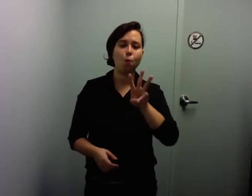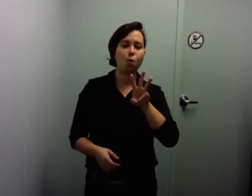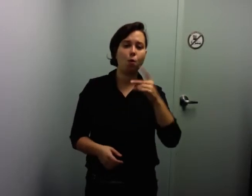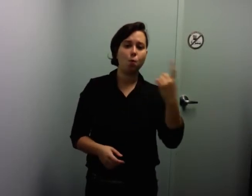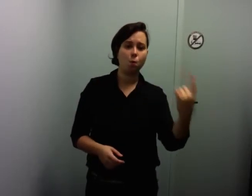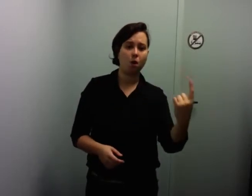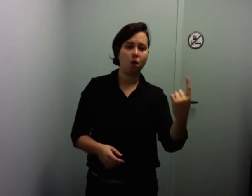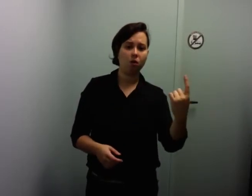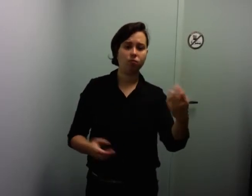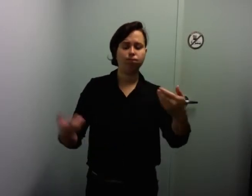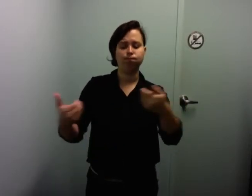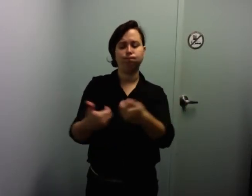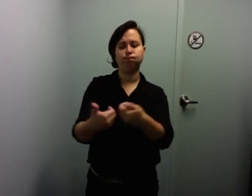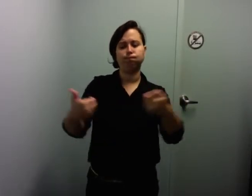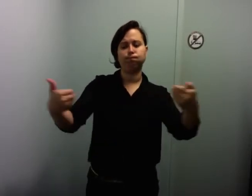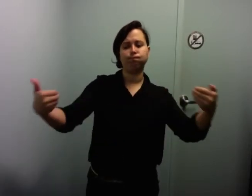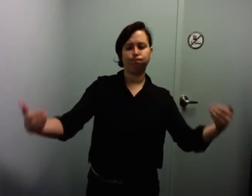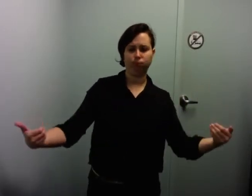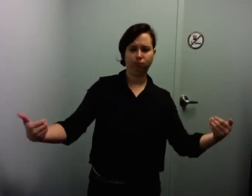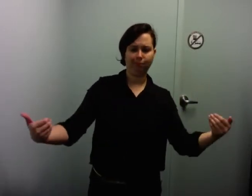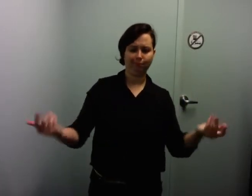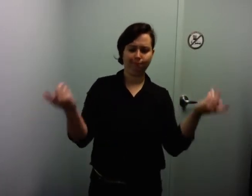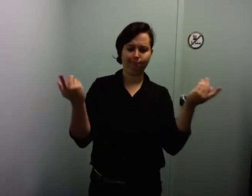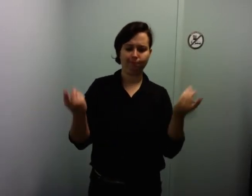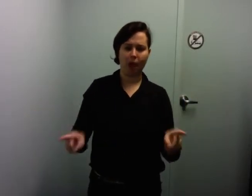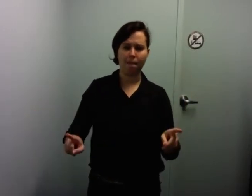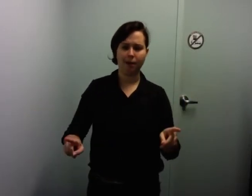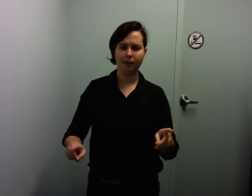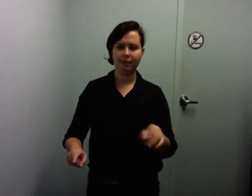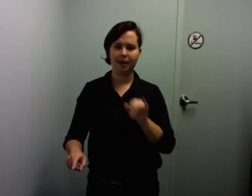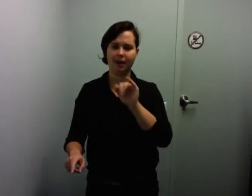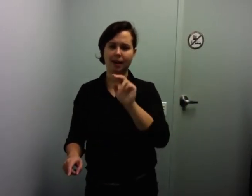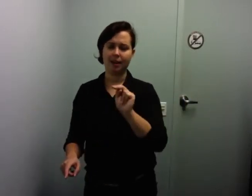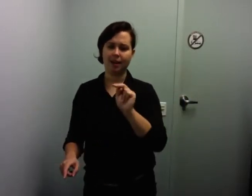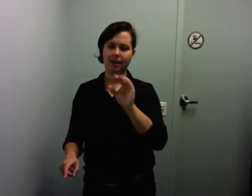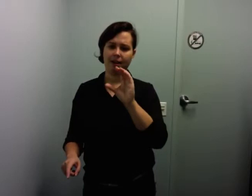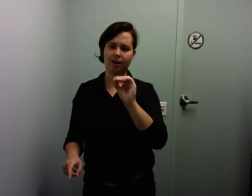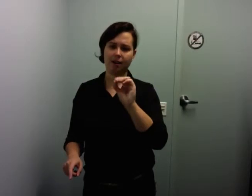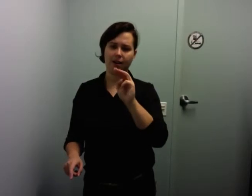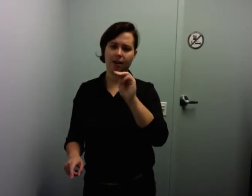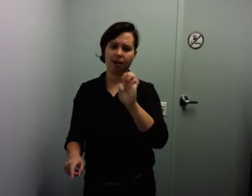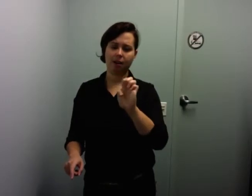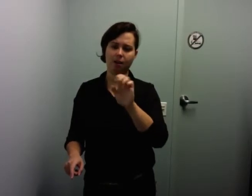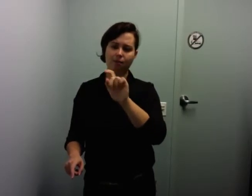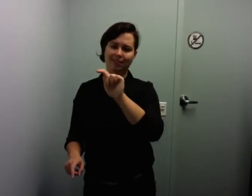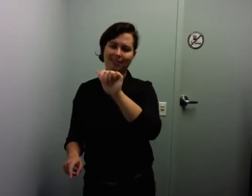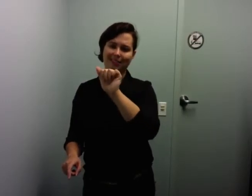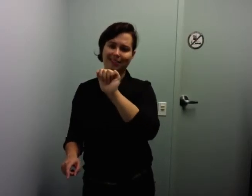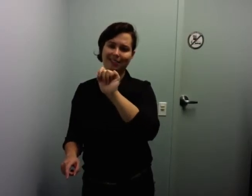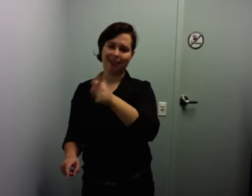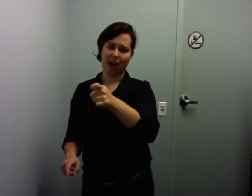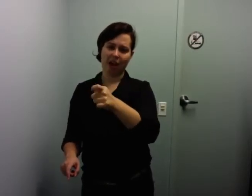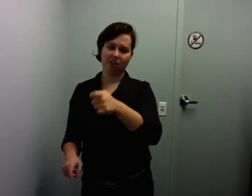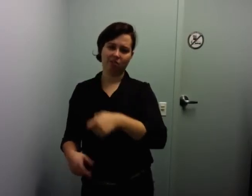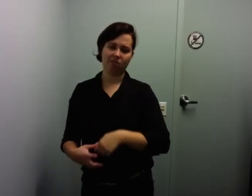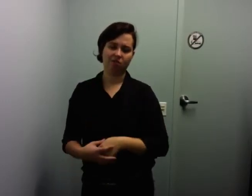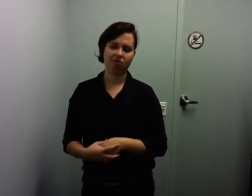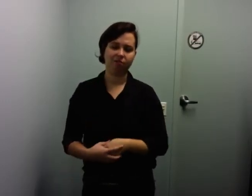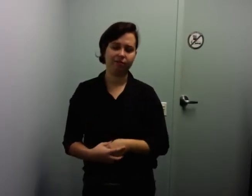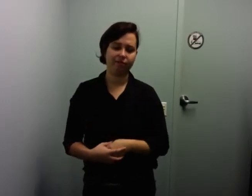tax. We tried a little bit of it at the Civil War, but now it became a permanent fixture. Two types of